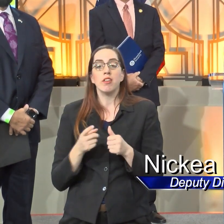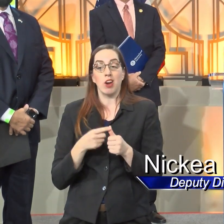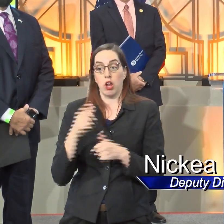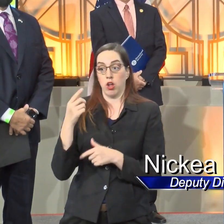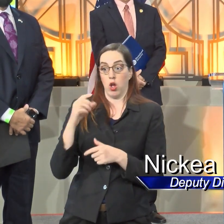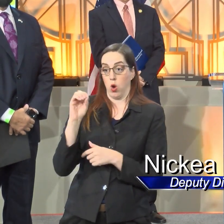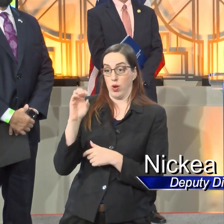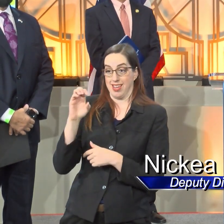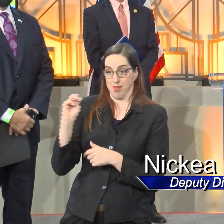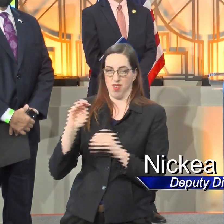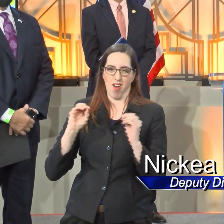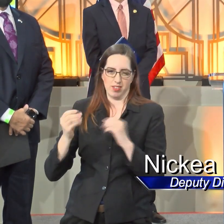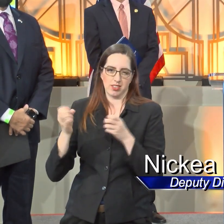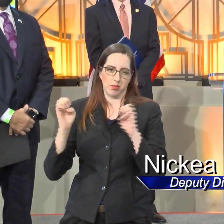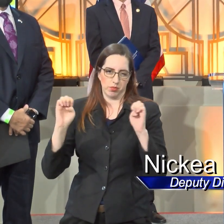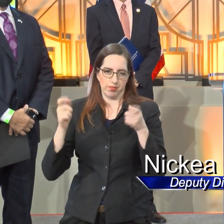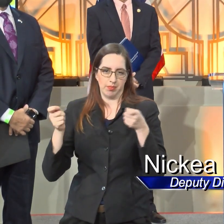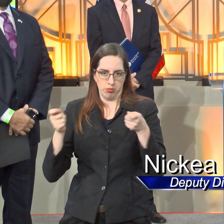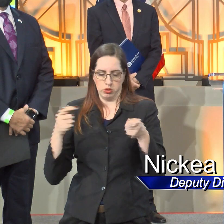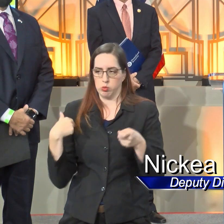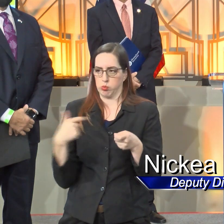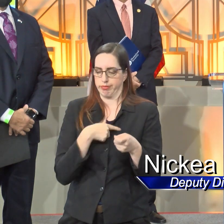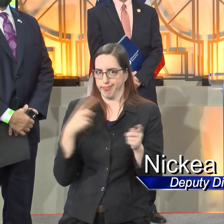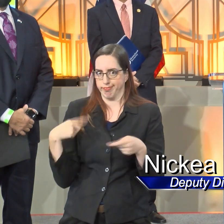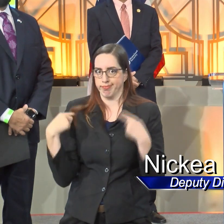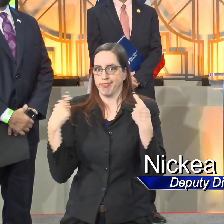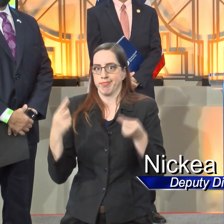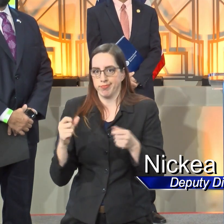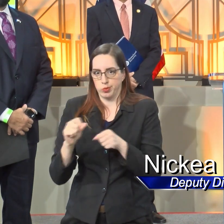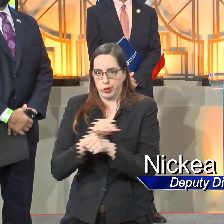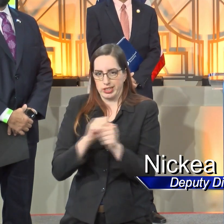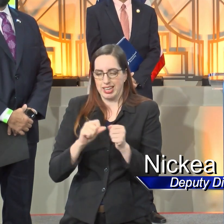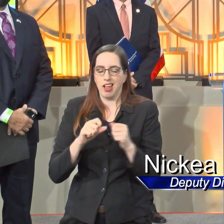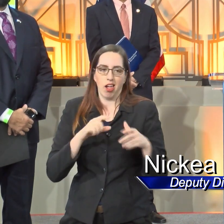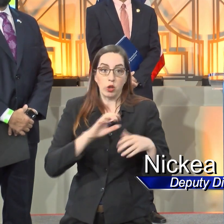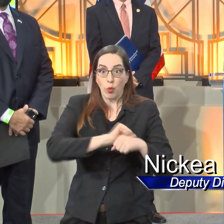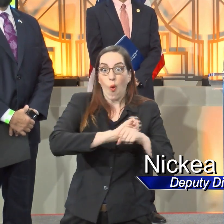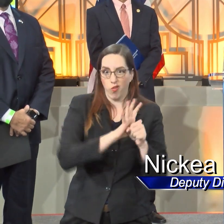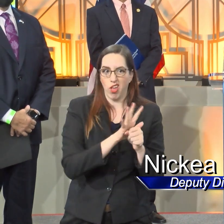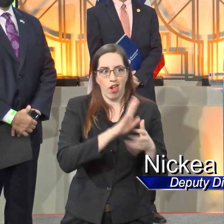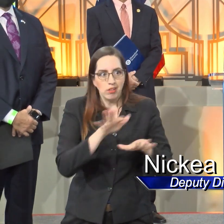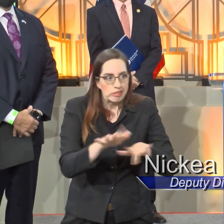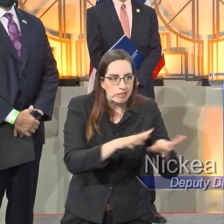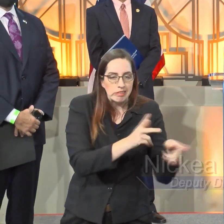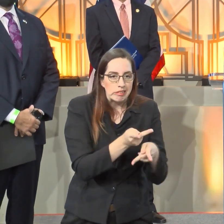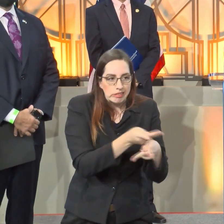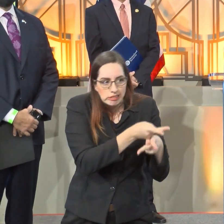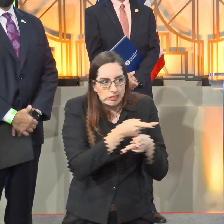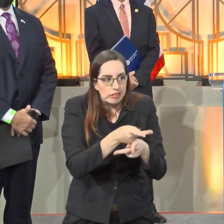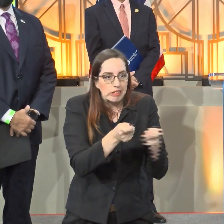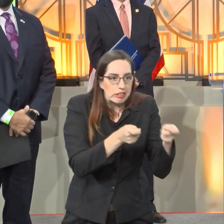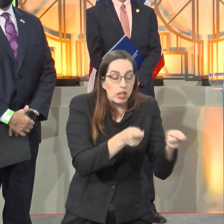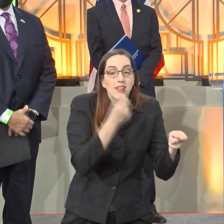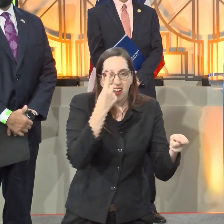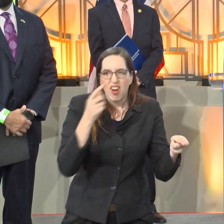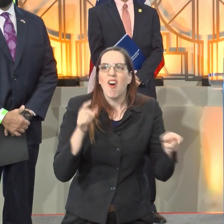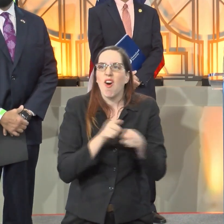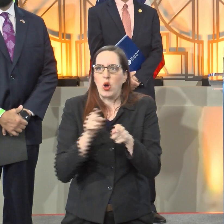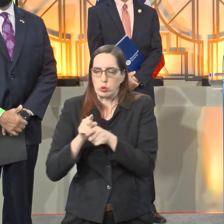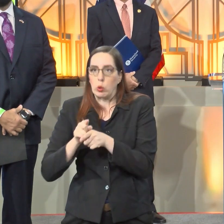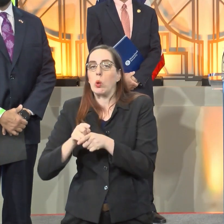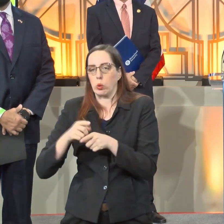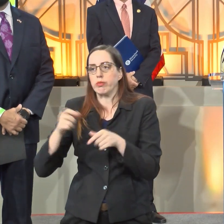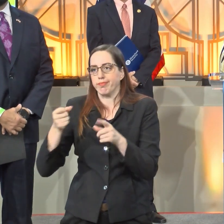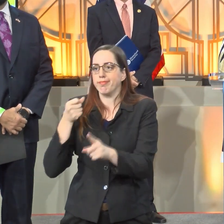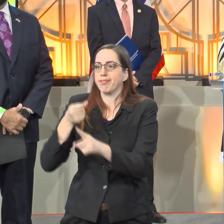of Emergency Management has been actively working with COVID during this time. However, we are also preparing for heat